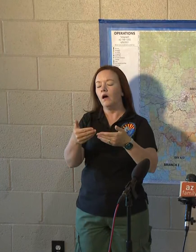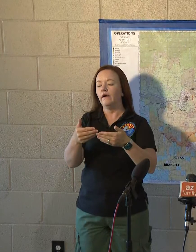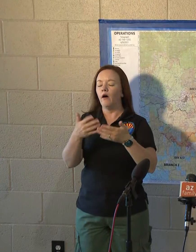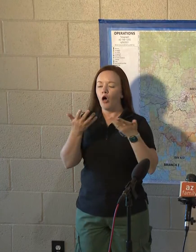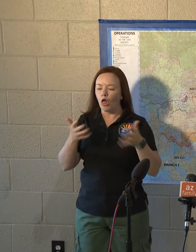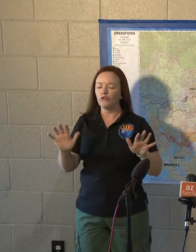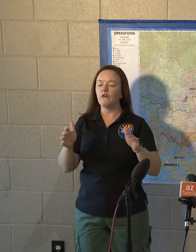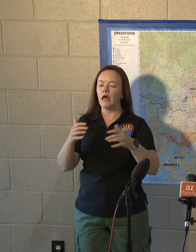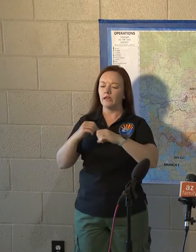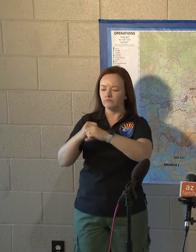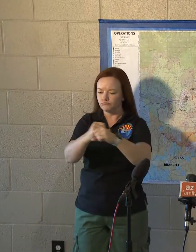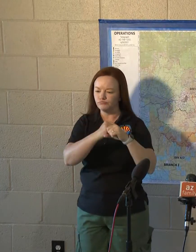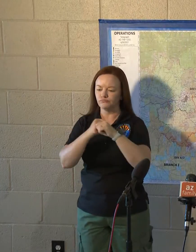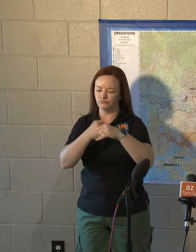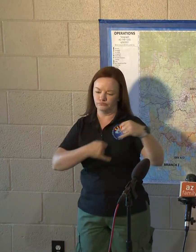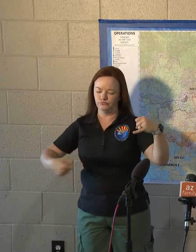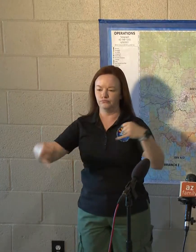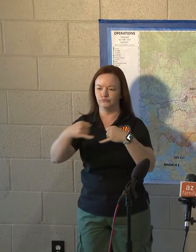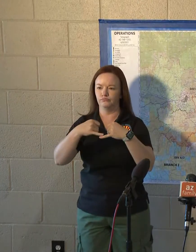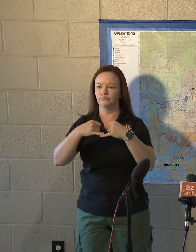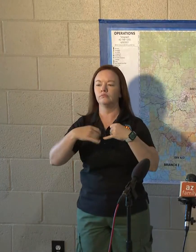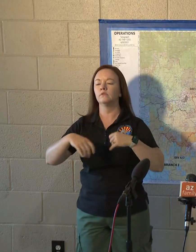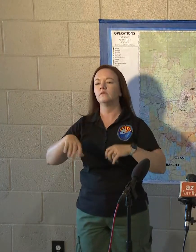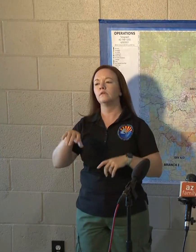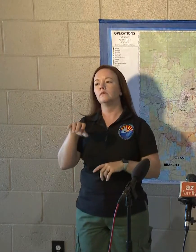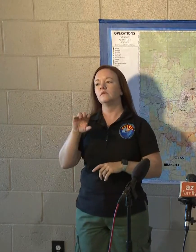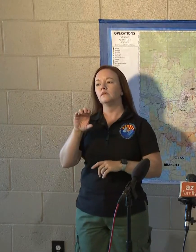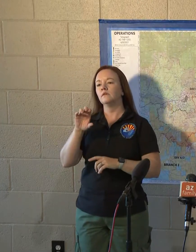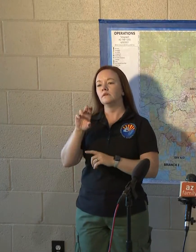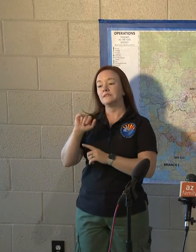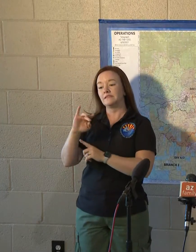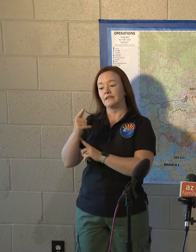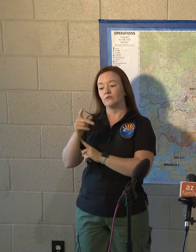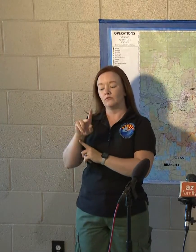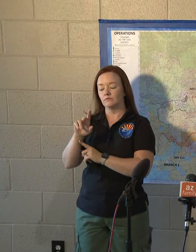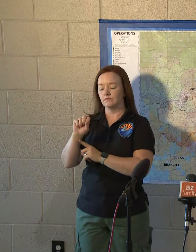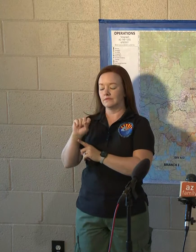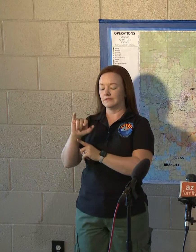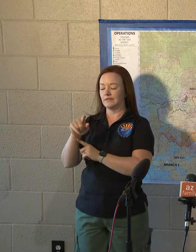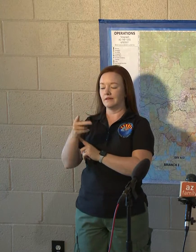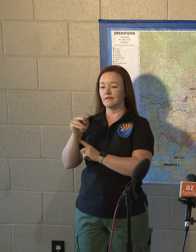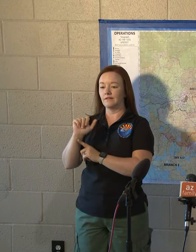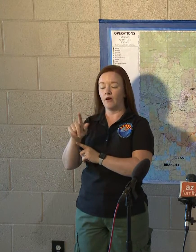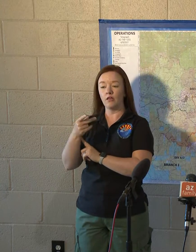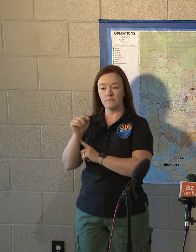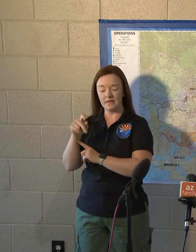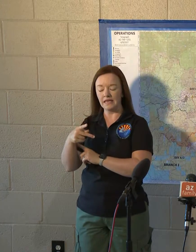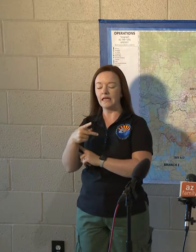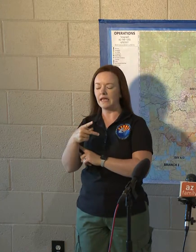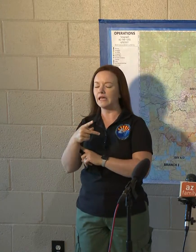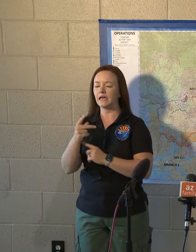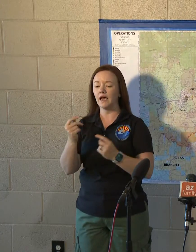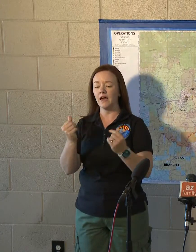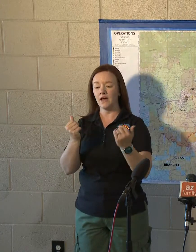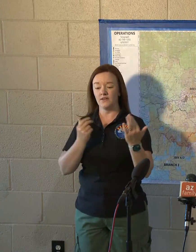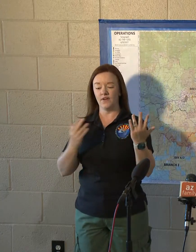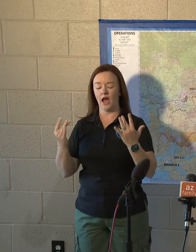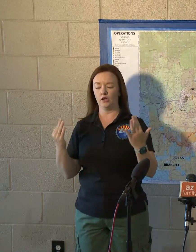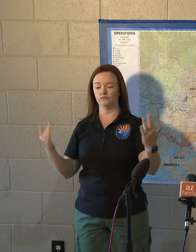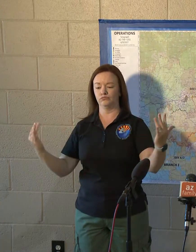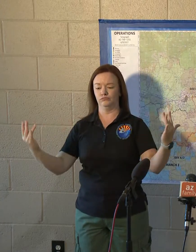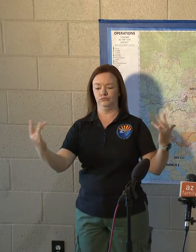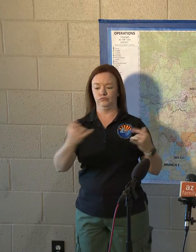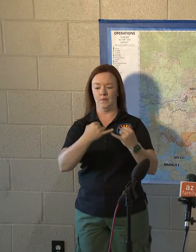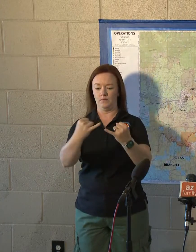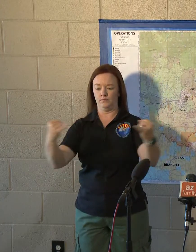area. Sentinel Peak, the fire has surrounded. There is no damage to the site itself. Pinal Peak